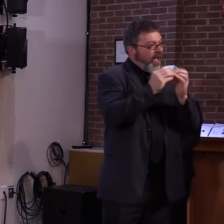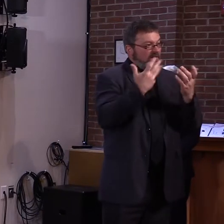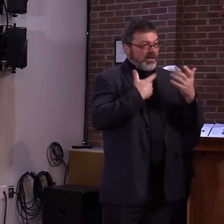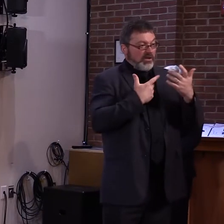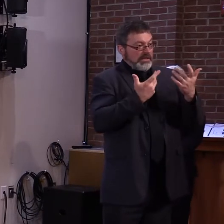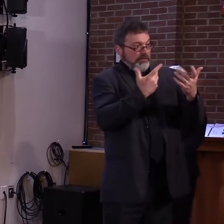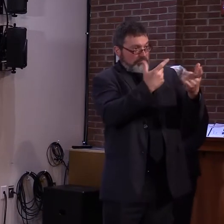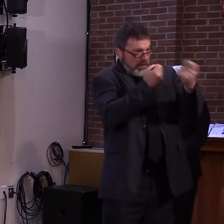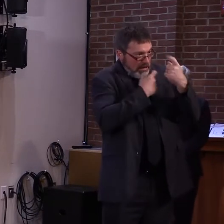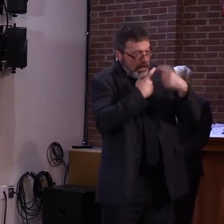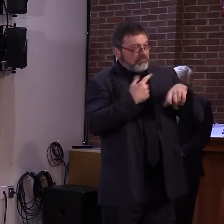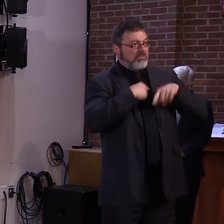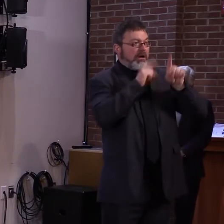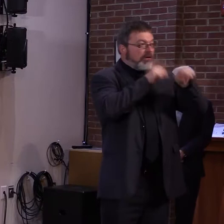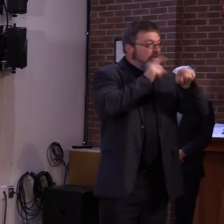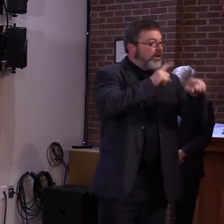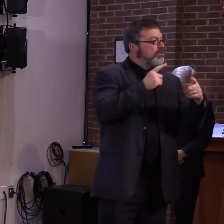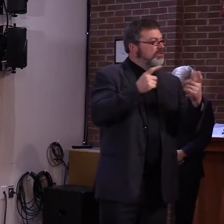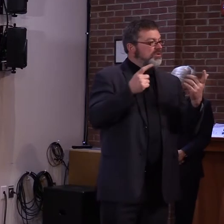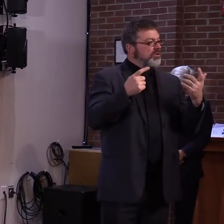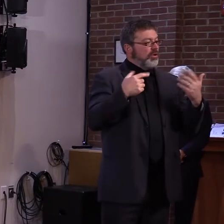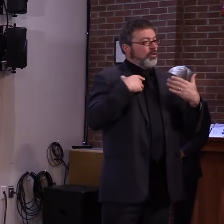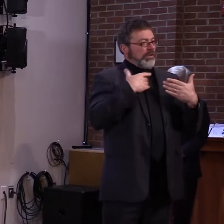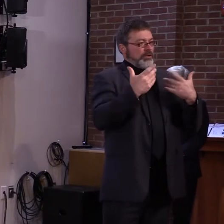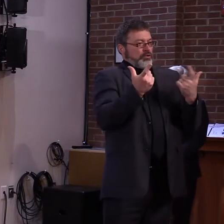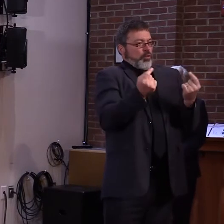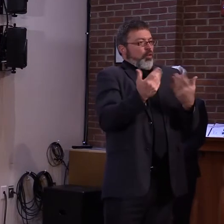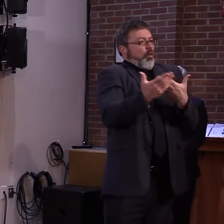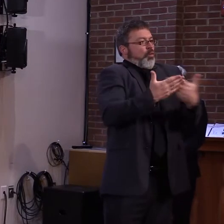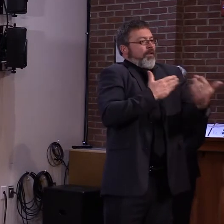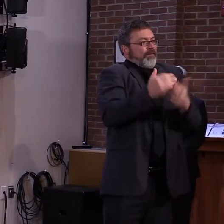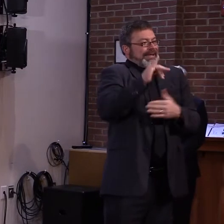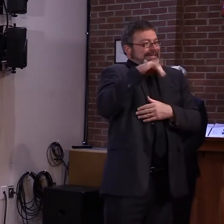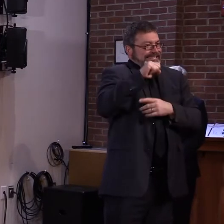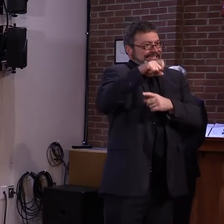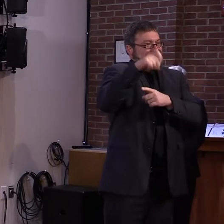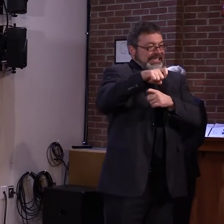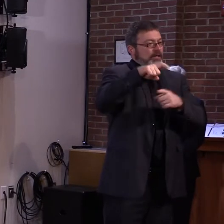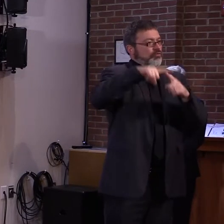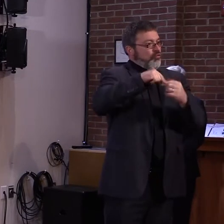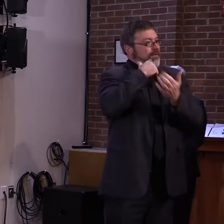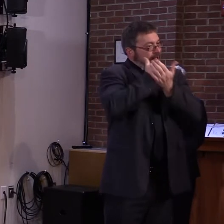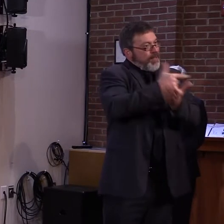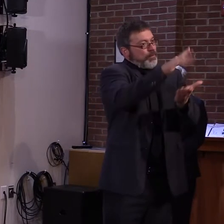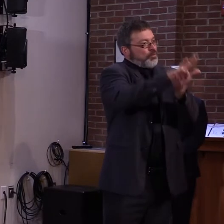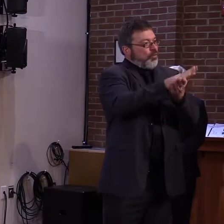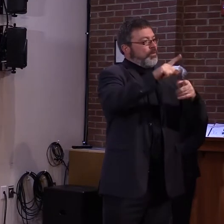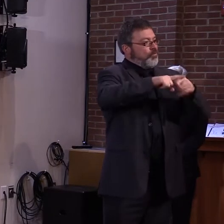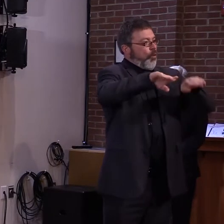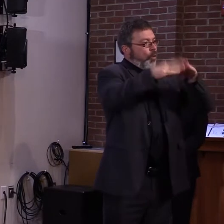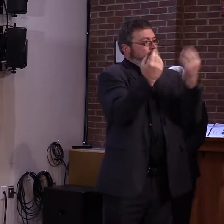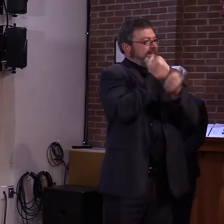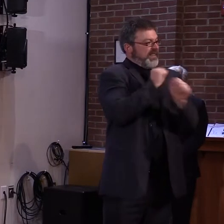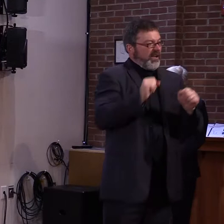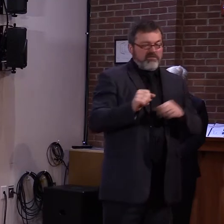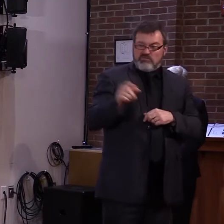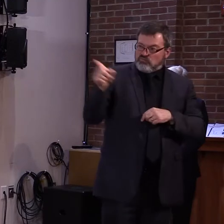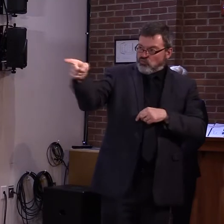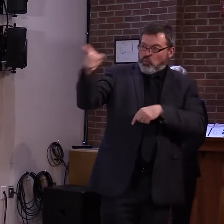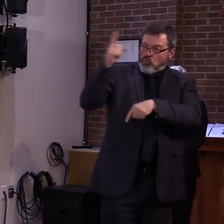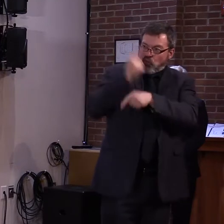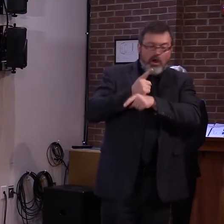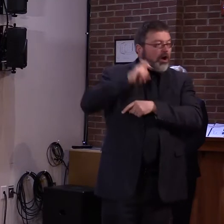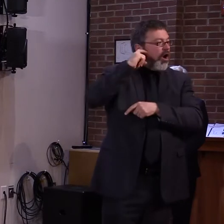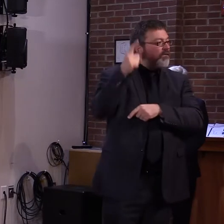to do what's necessary to help them reopen. But I think for the most part, I think you're on track, Governor, that districts are